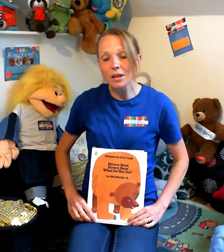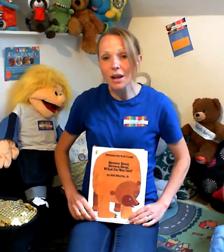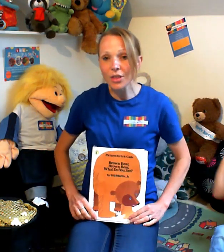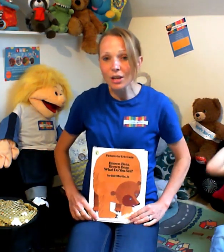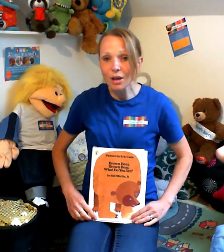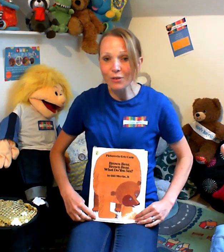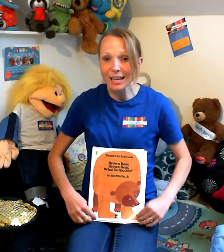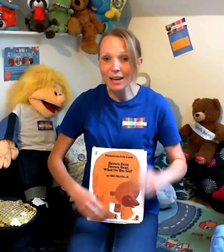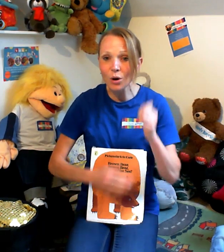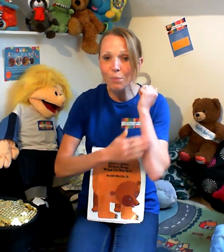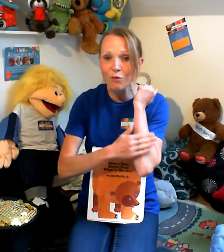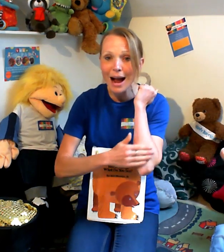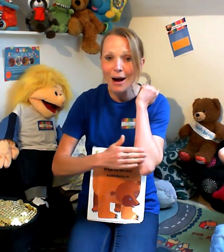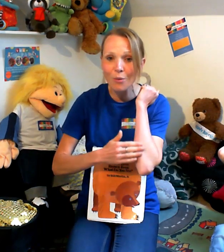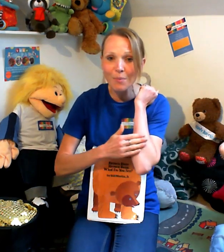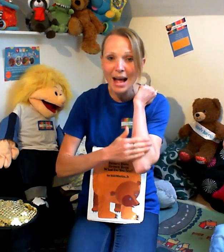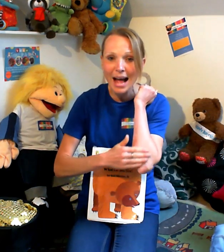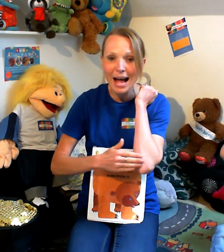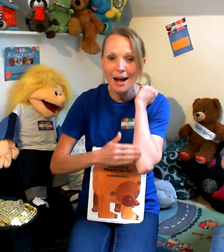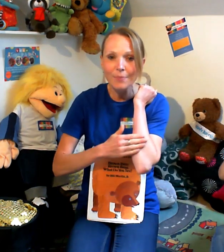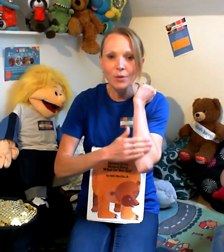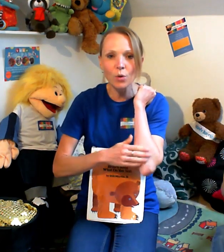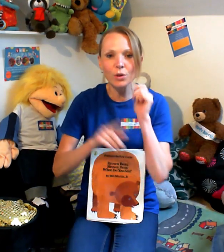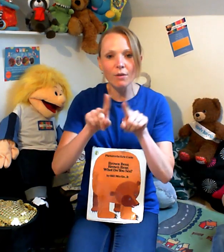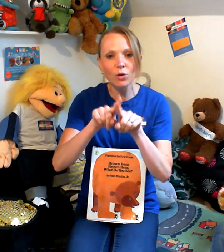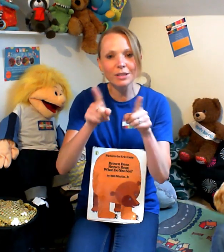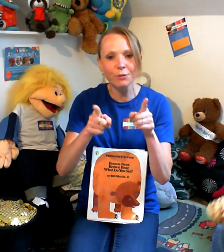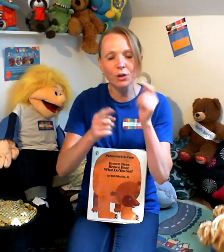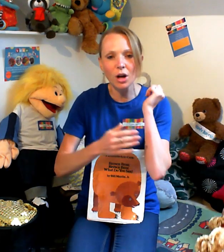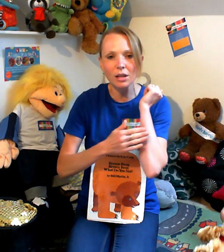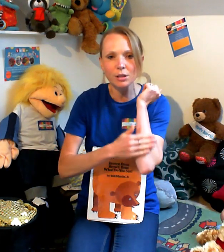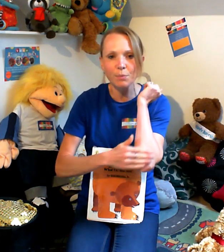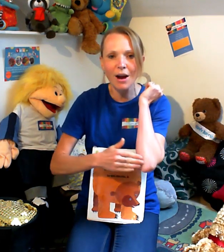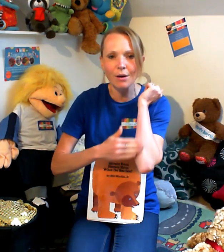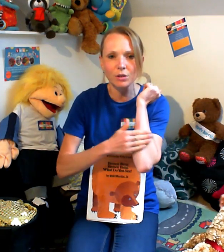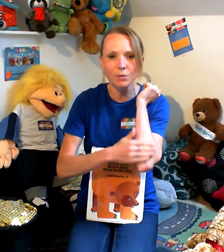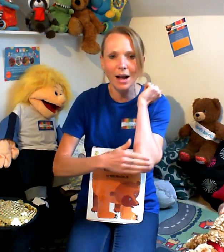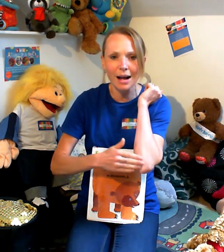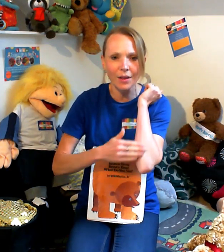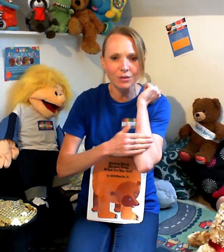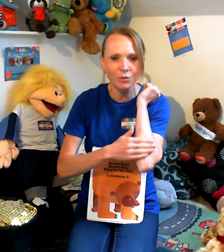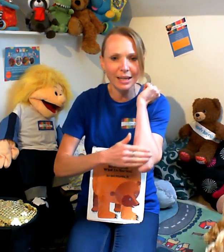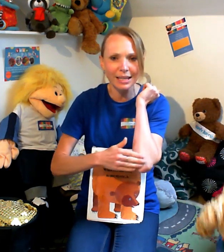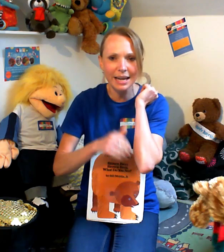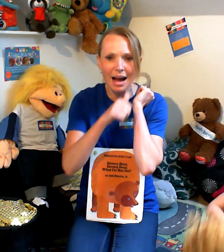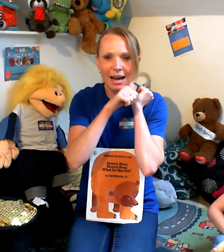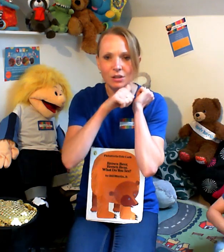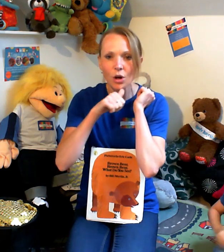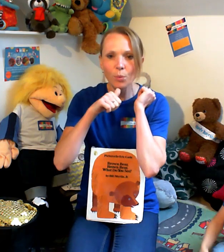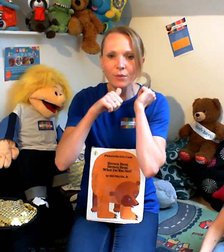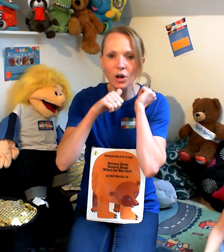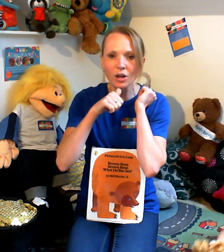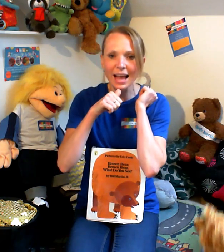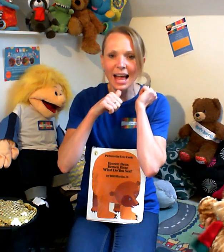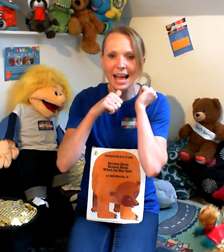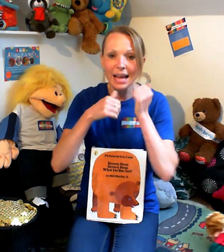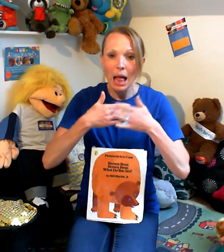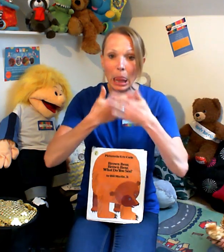another lovely little brown bear. Oh, they're all different colours brown as well. That's really nice. We've got a